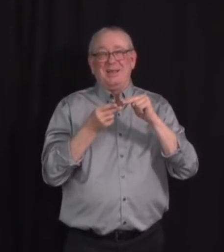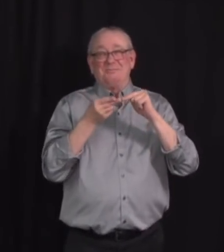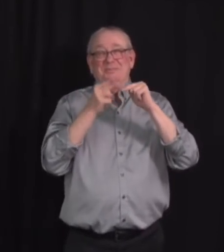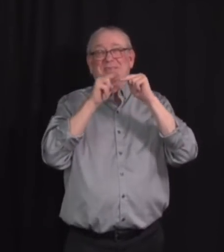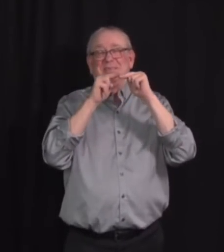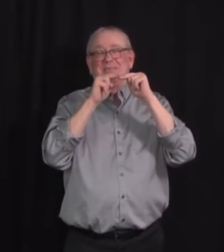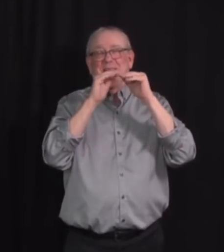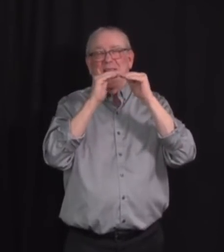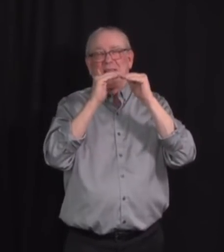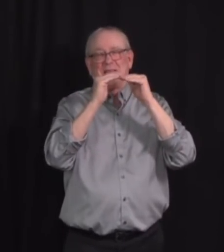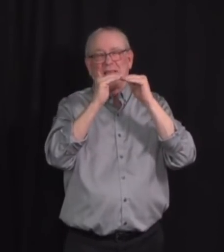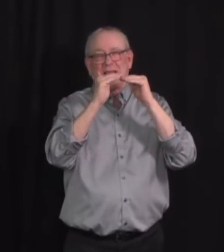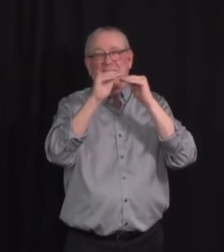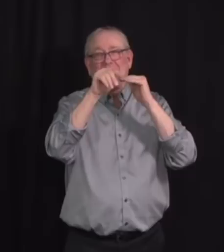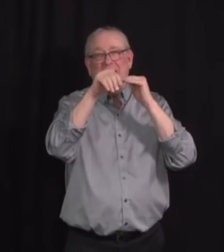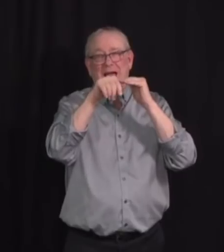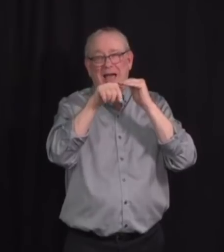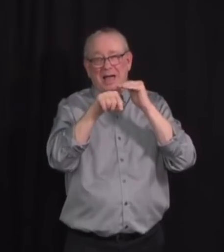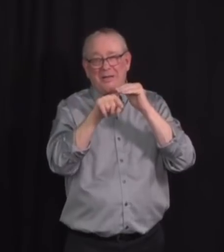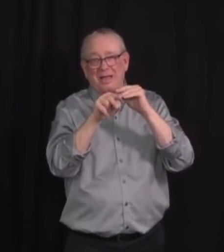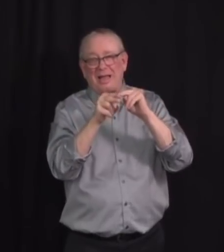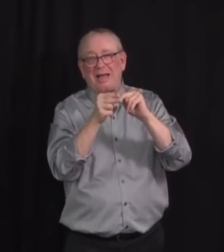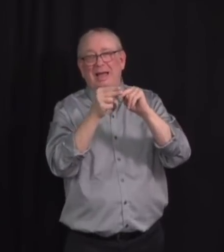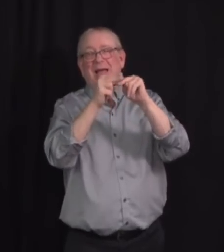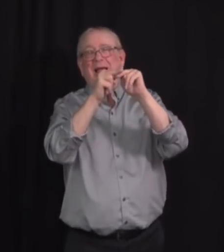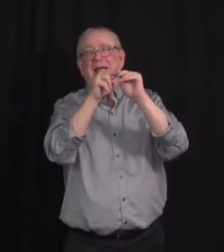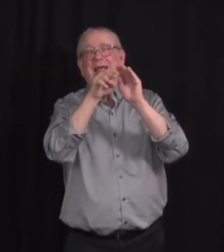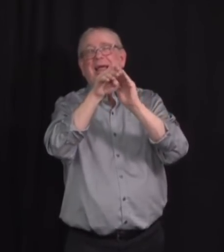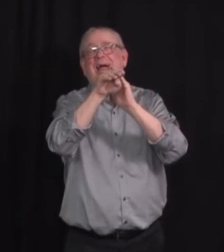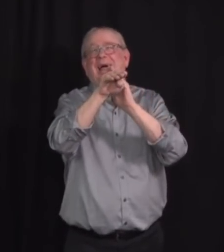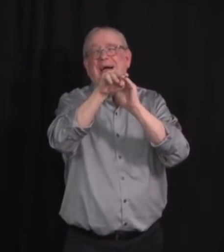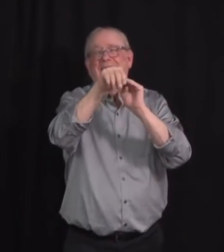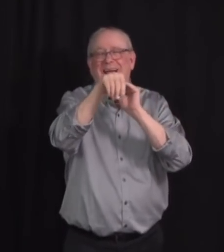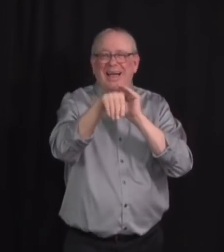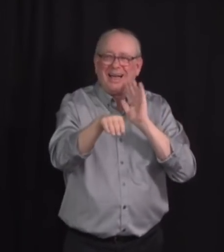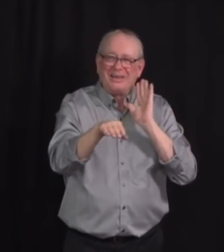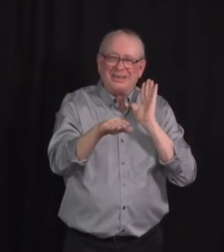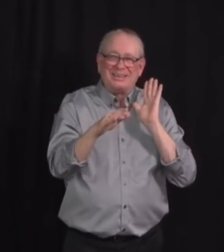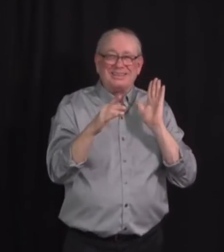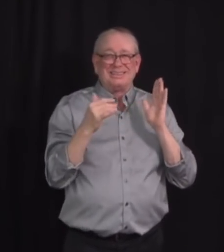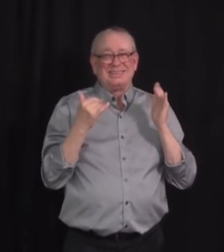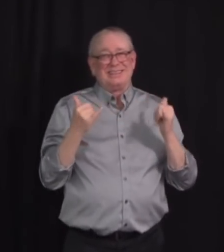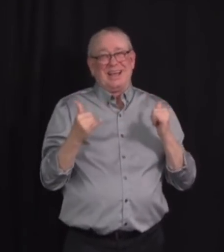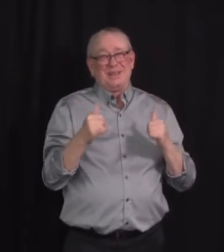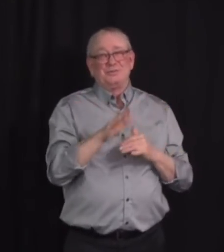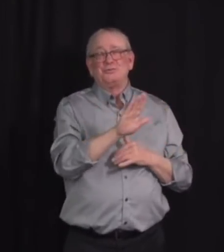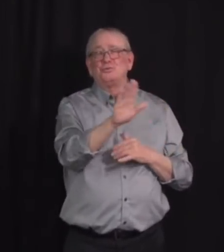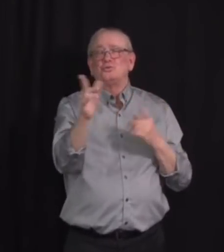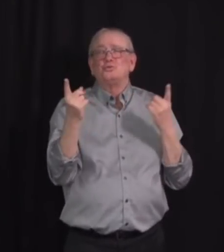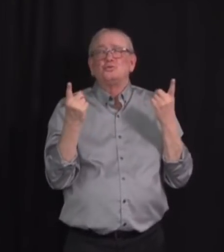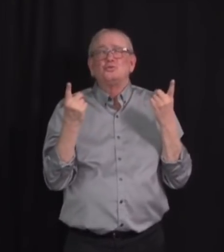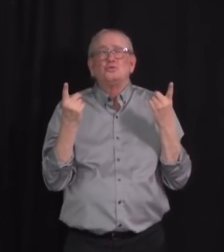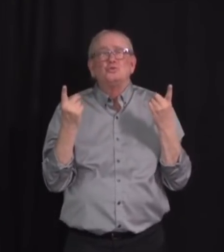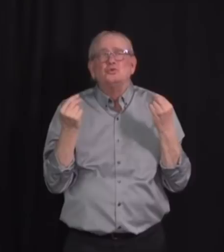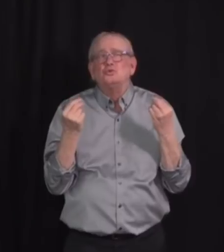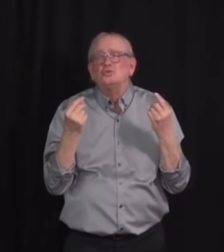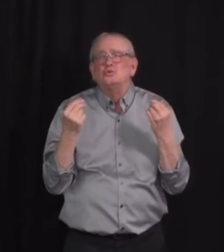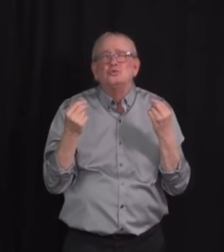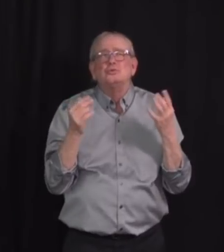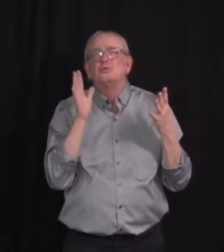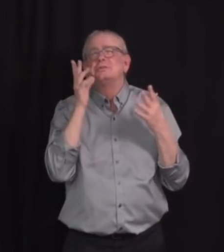critical time, and our collective actions now will determine what we see in the weeks ahead. So whether or not